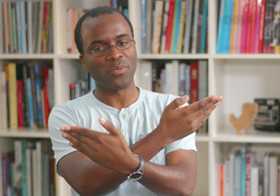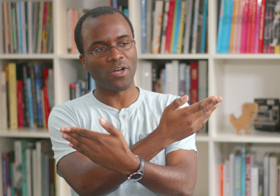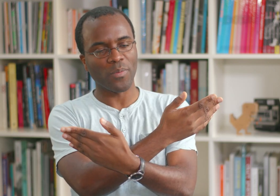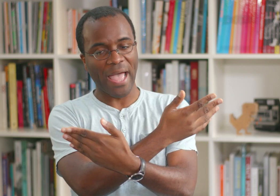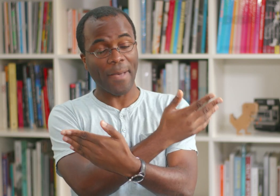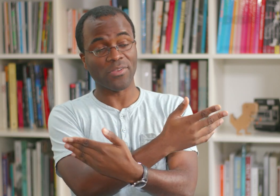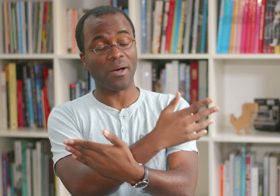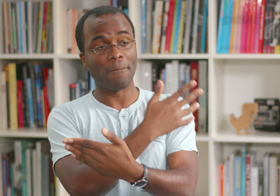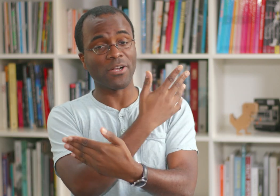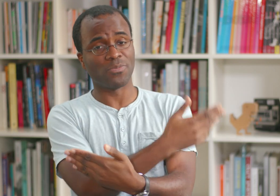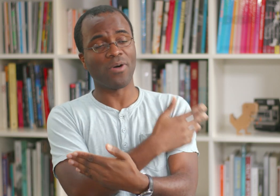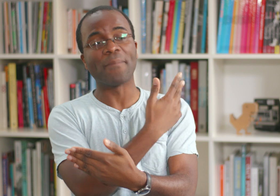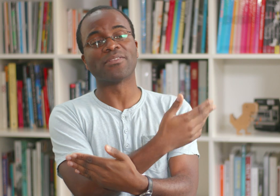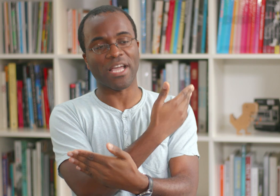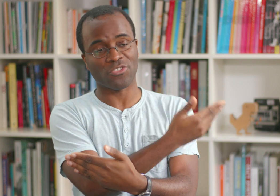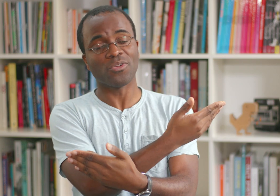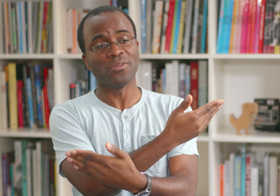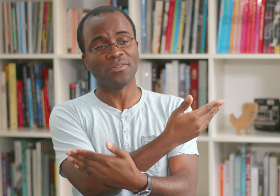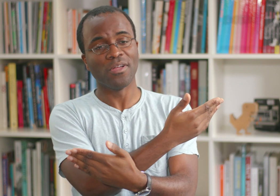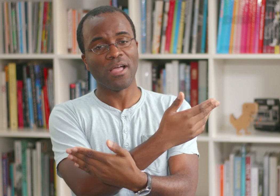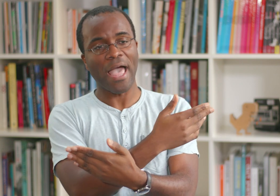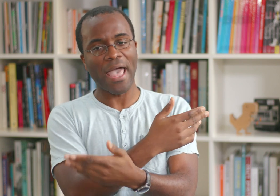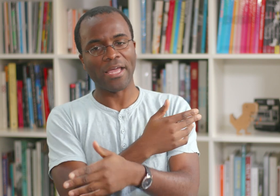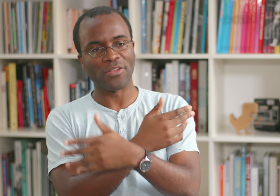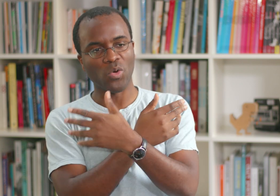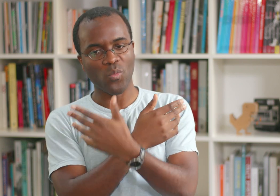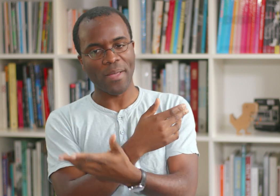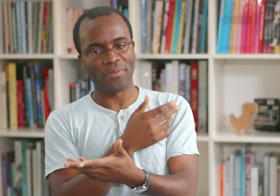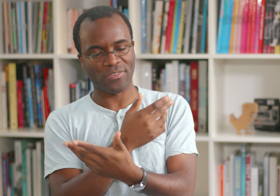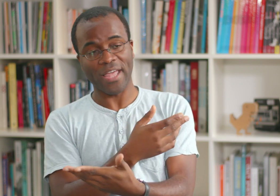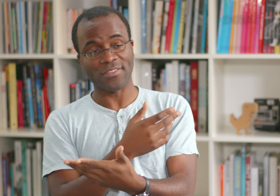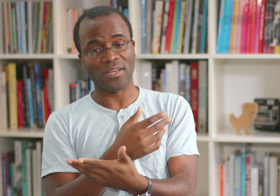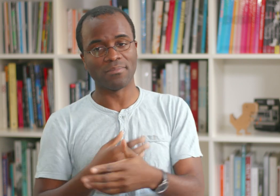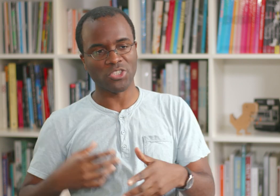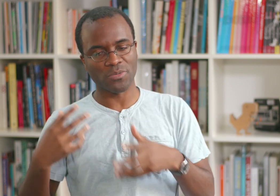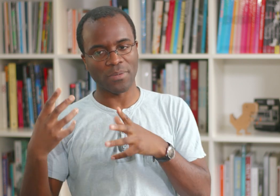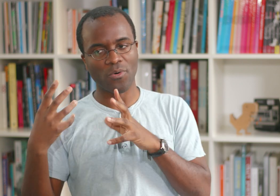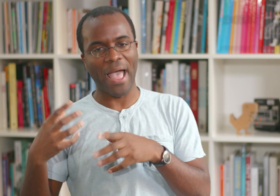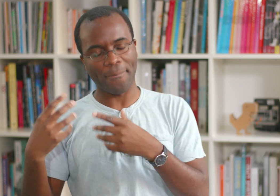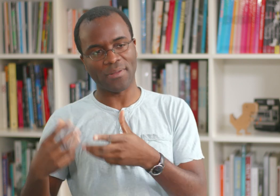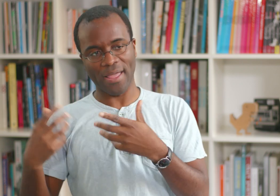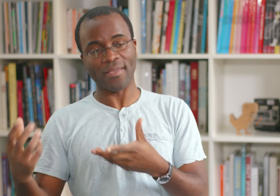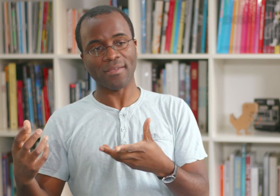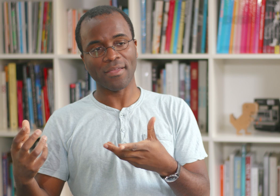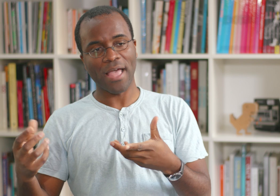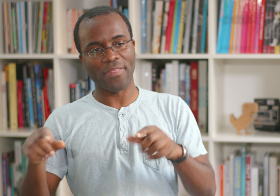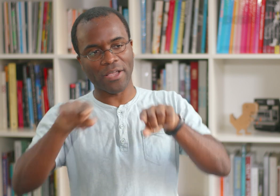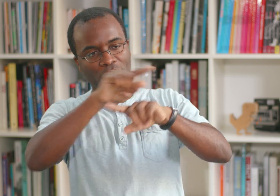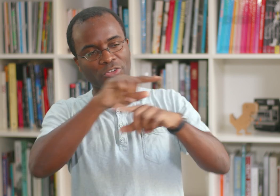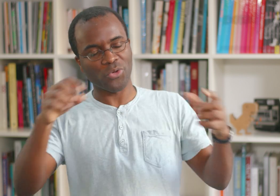in a world where apps are much more hypertextual and websites are much more app-like and they cross